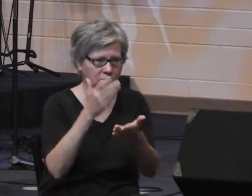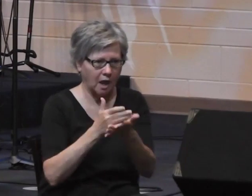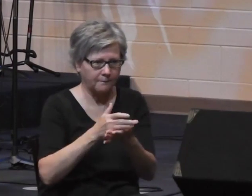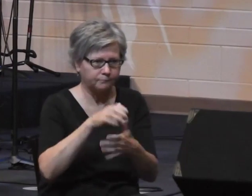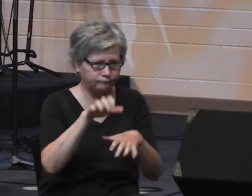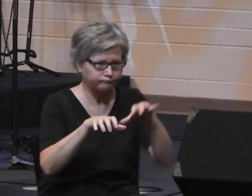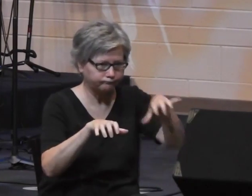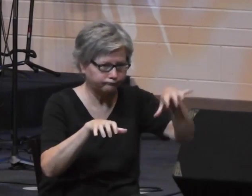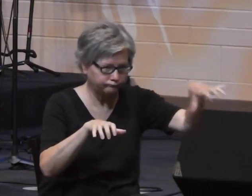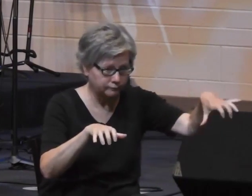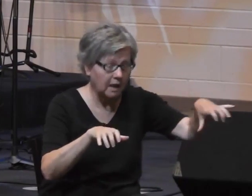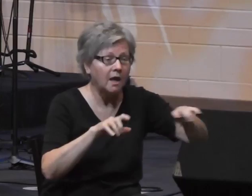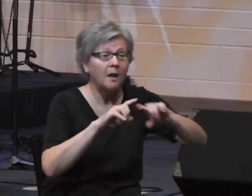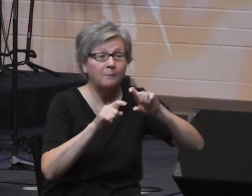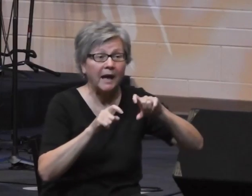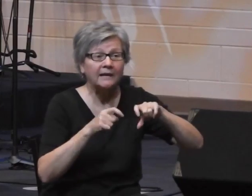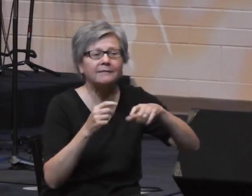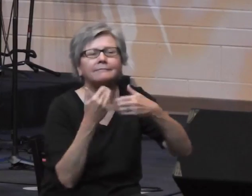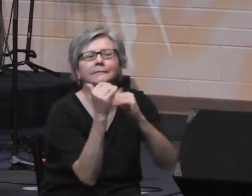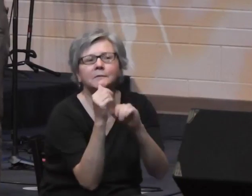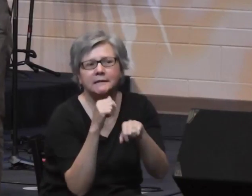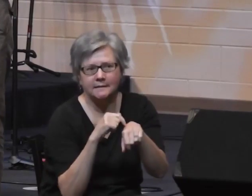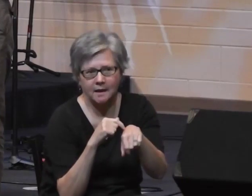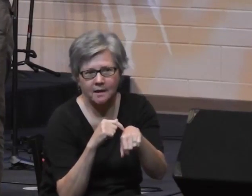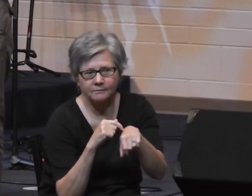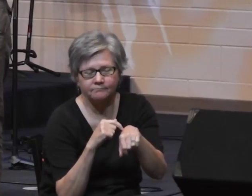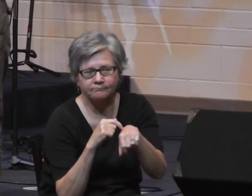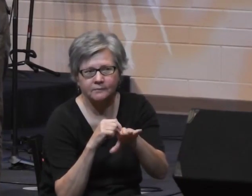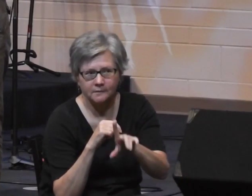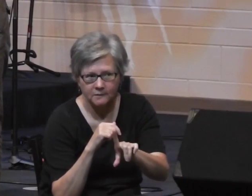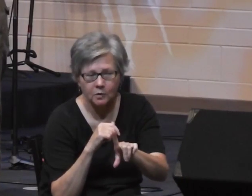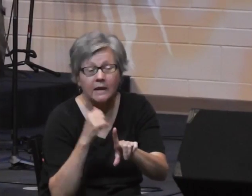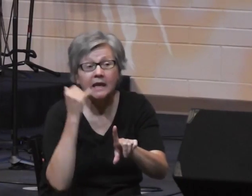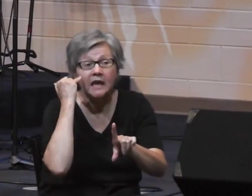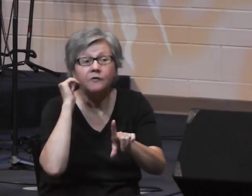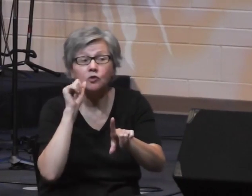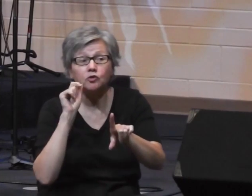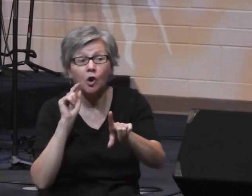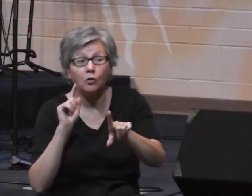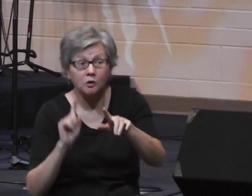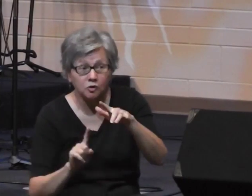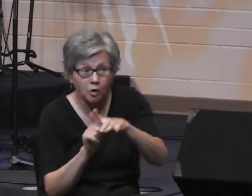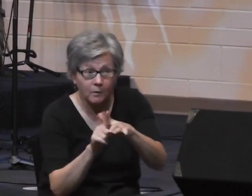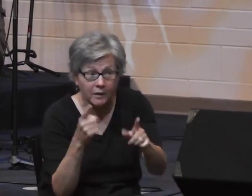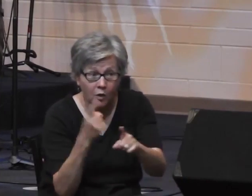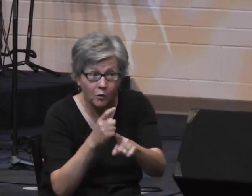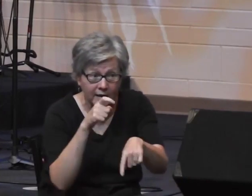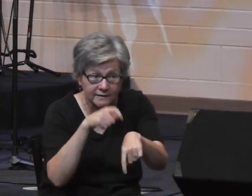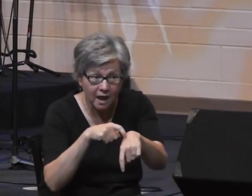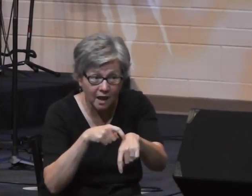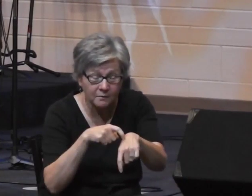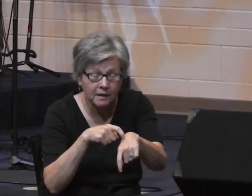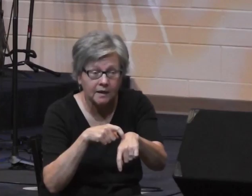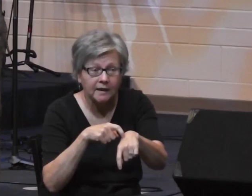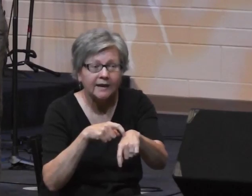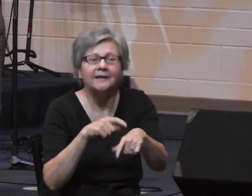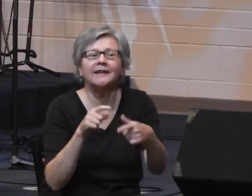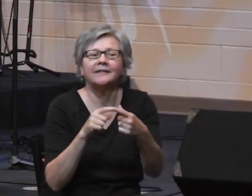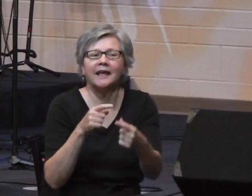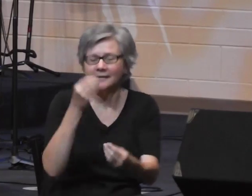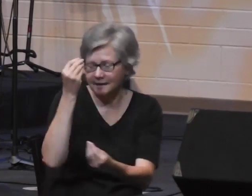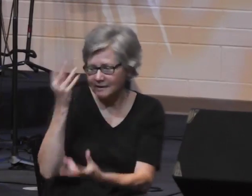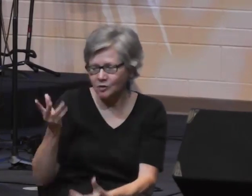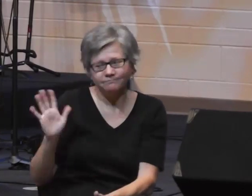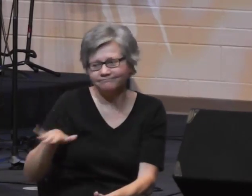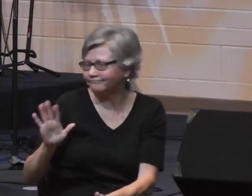cutoff time that if you don't get there by the cutoff time, they pull you from the course. They say, you cannot continue